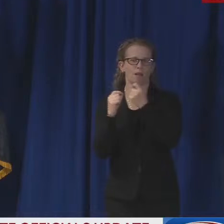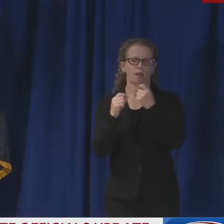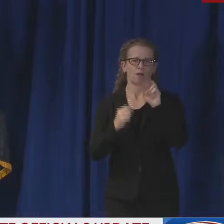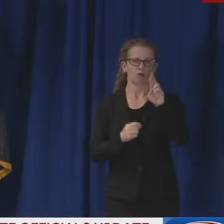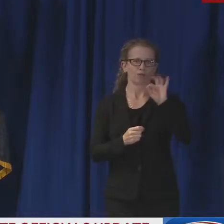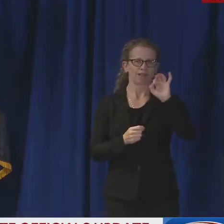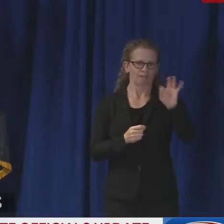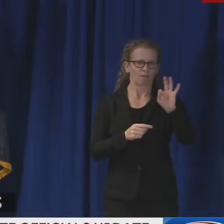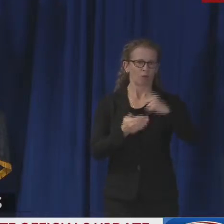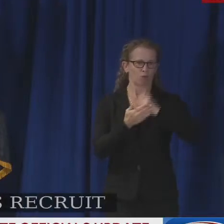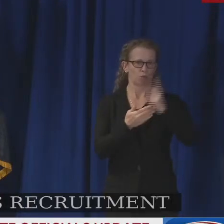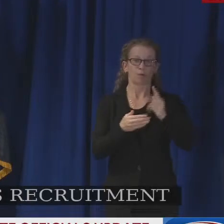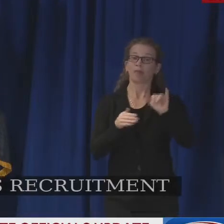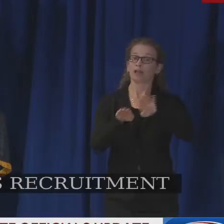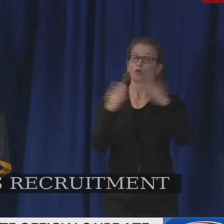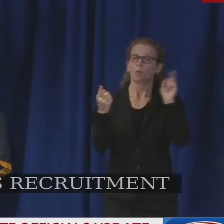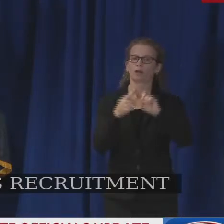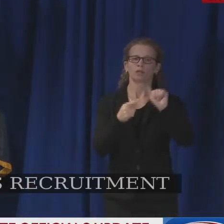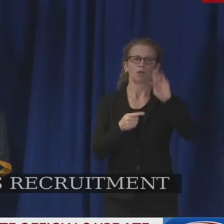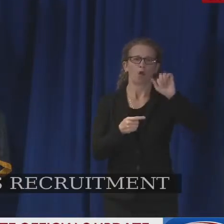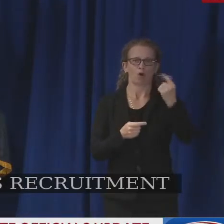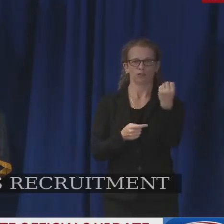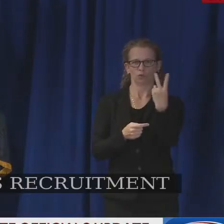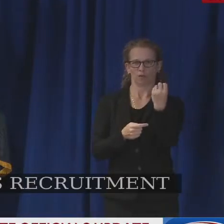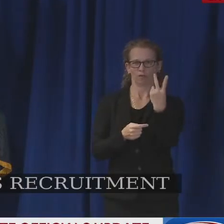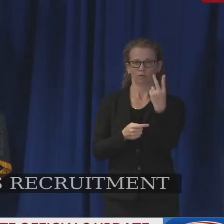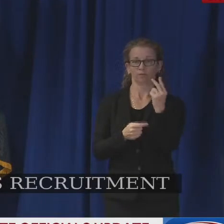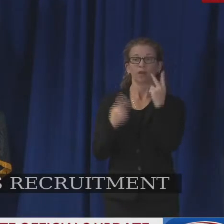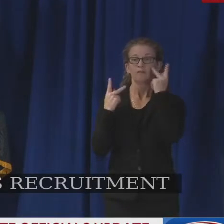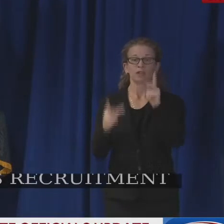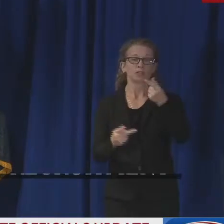August 12th. And again, you can go to